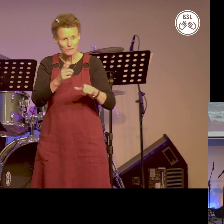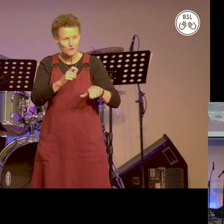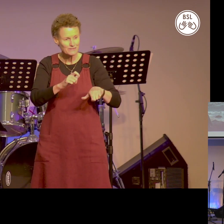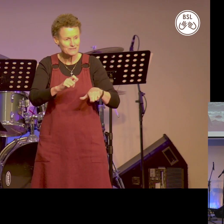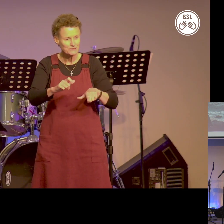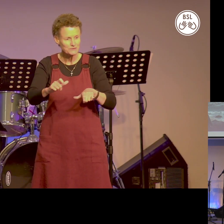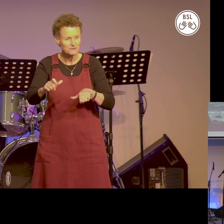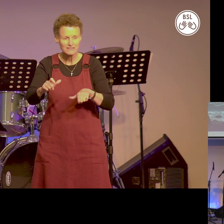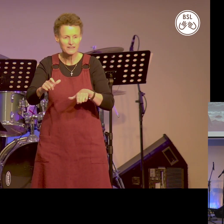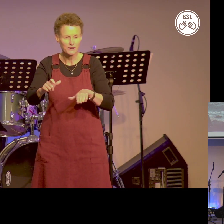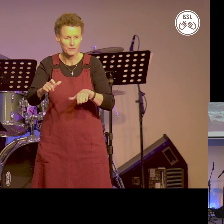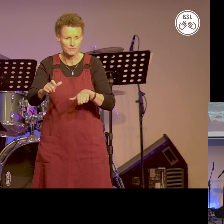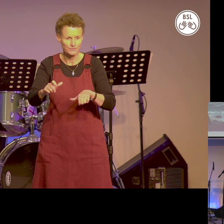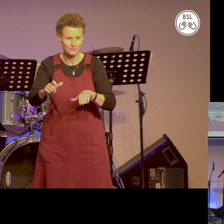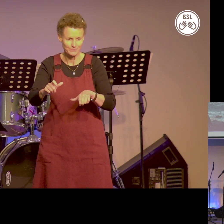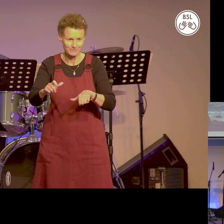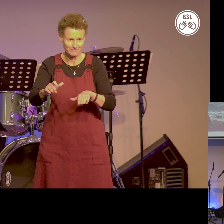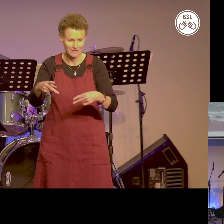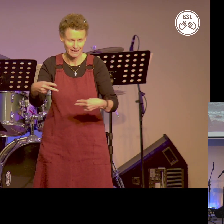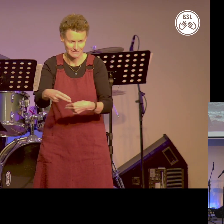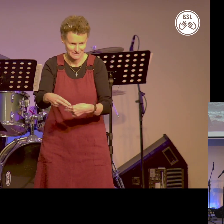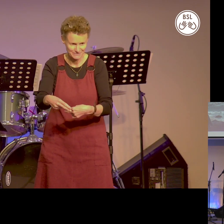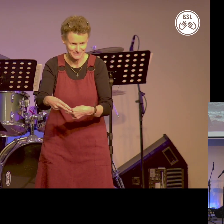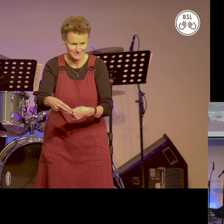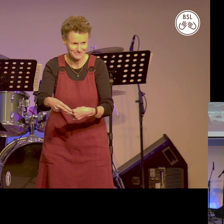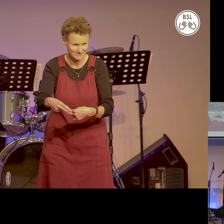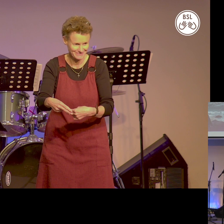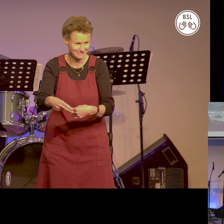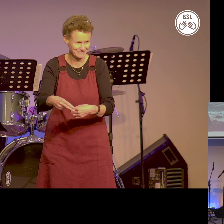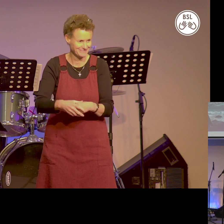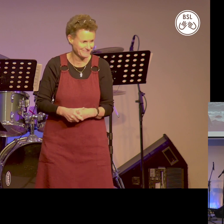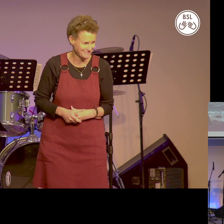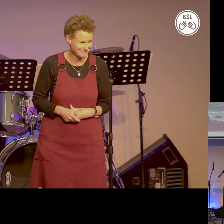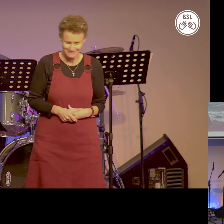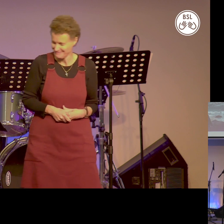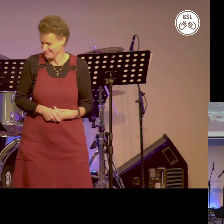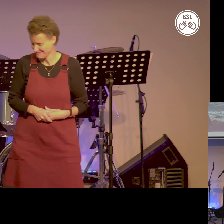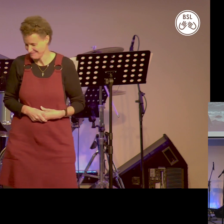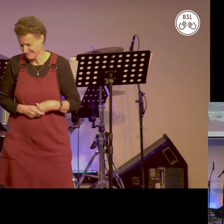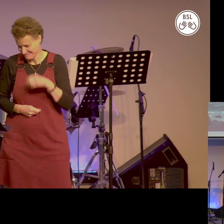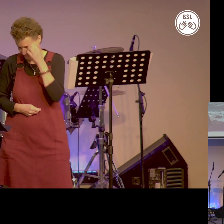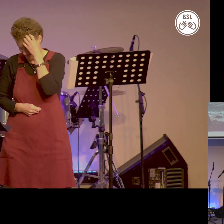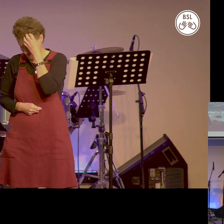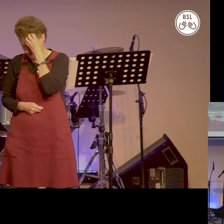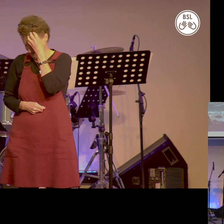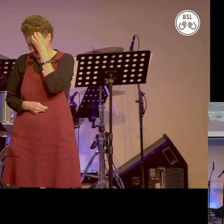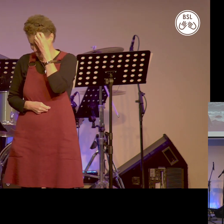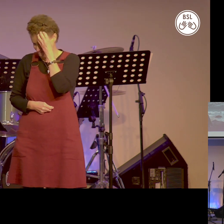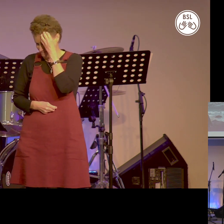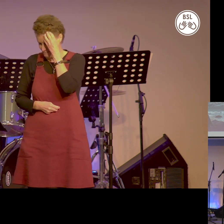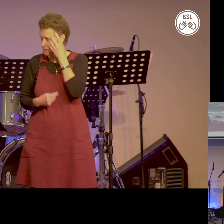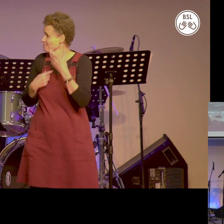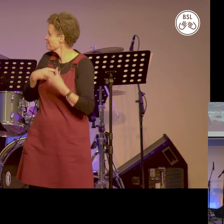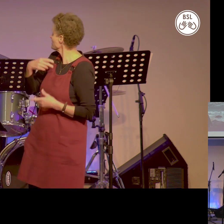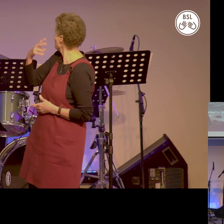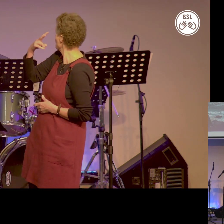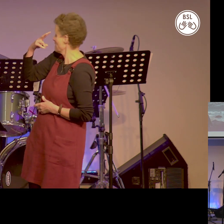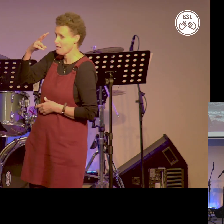rescued. Now, was that joy continued? No, it was cut short.